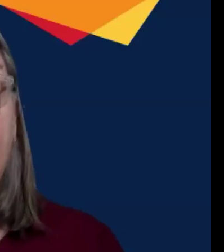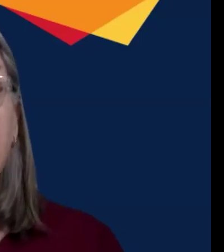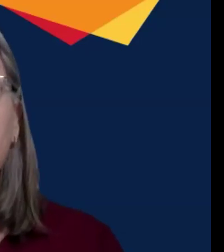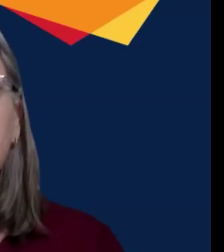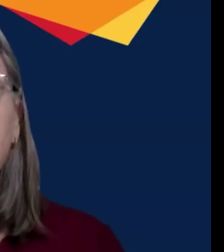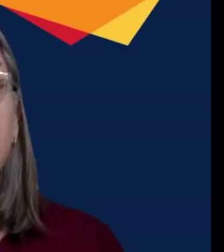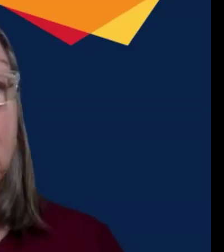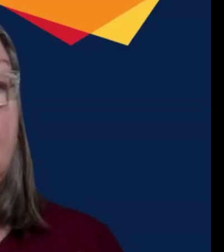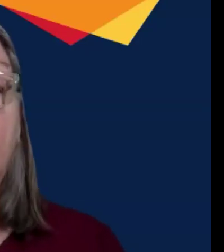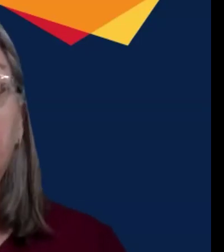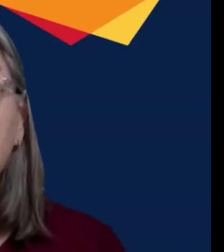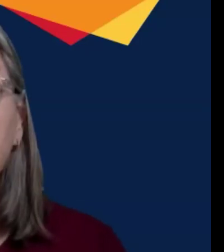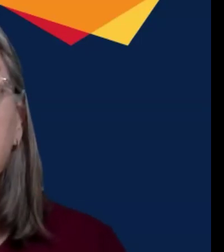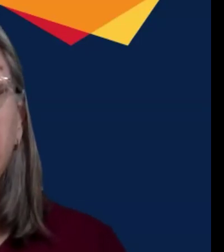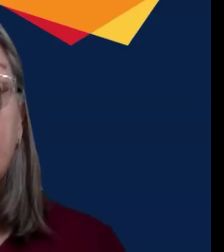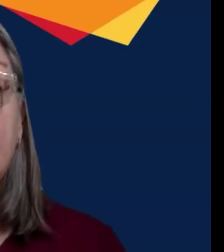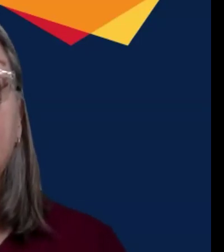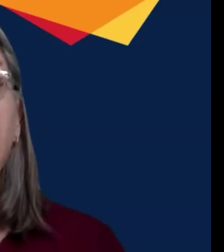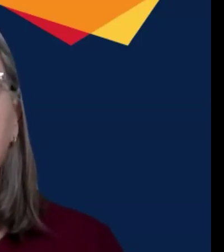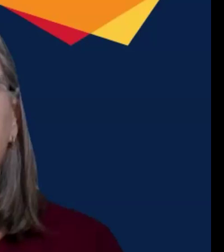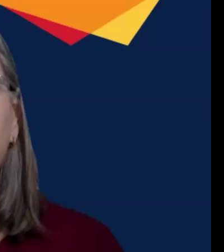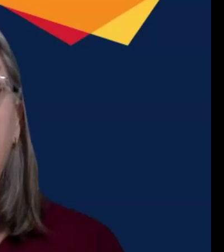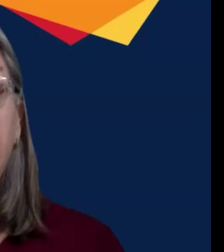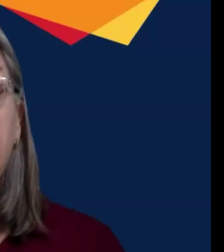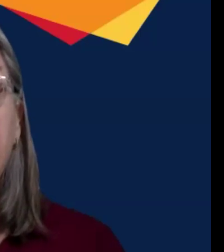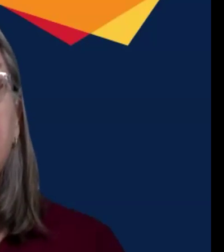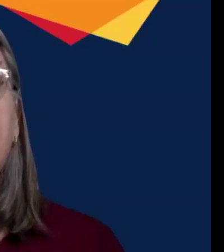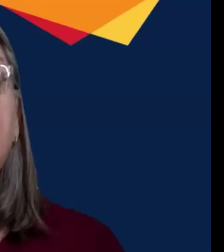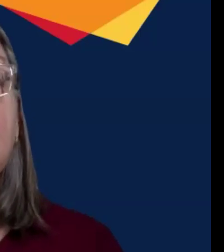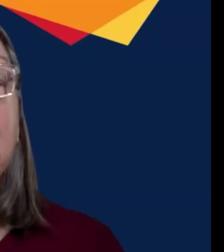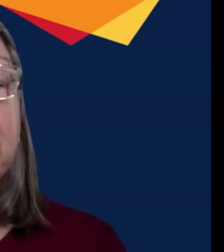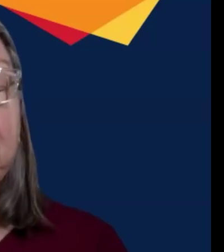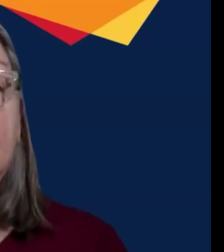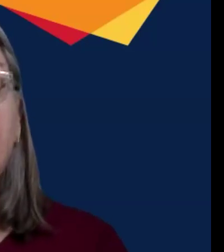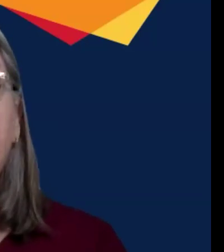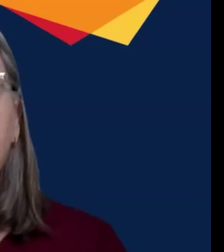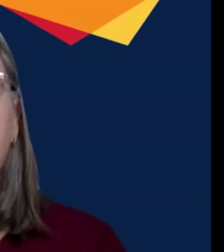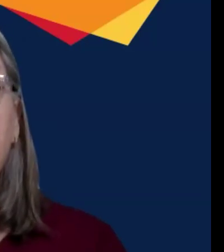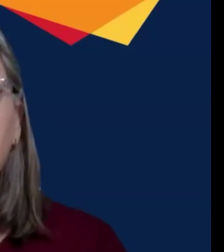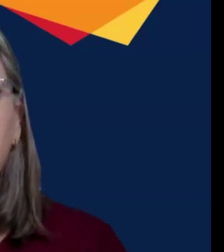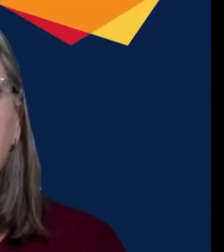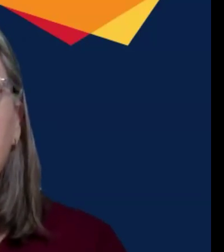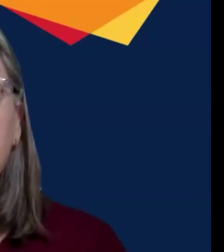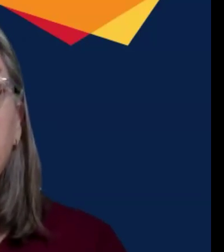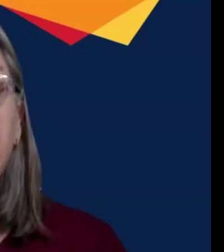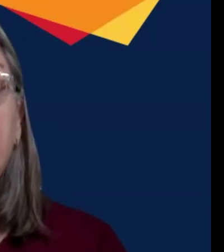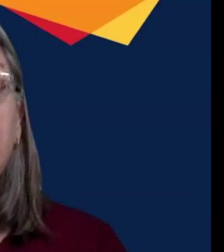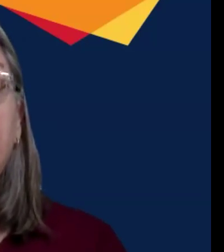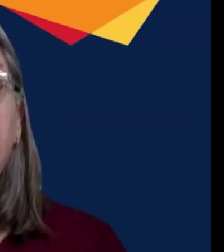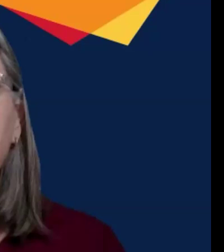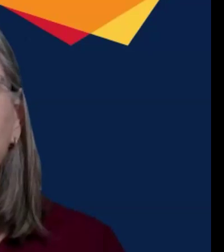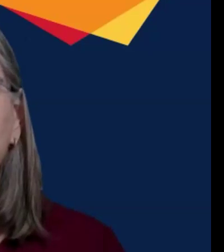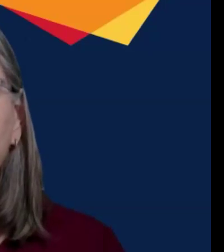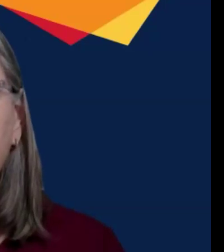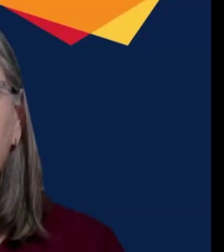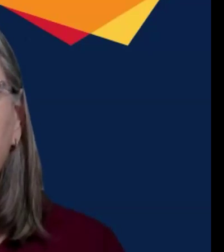You can ask questions. You can call back to the facility if you have a problem that comes up. You can ask the information specialist